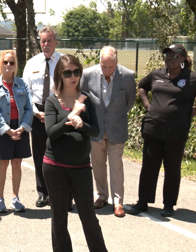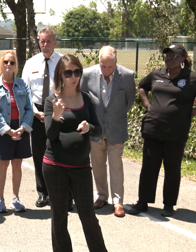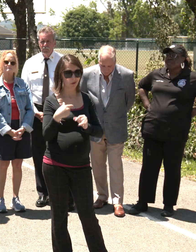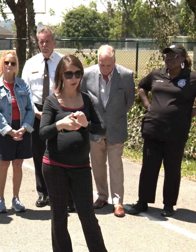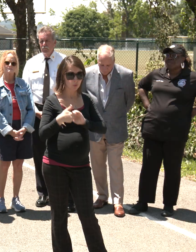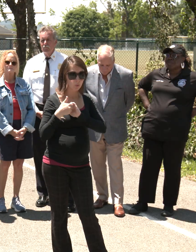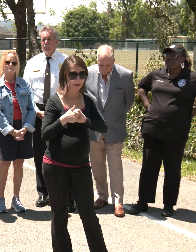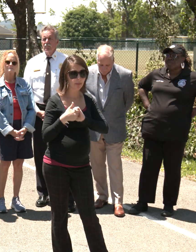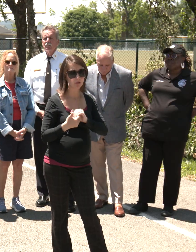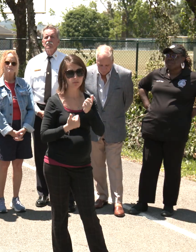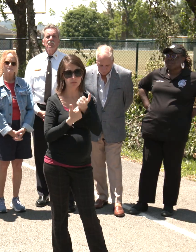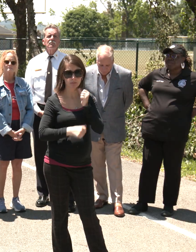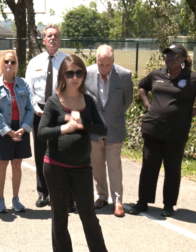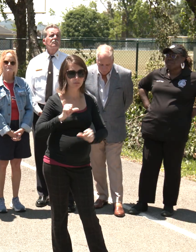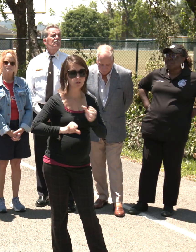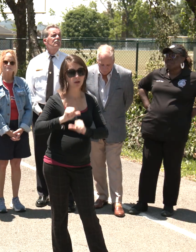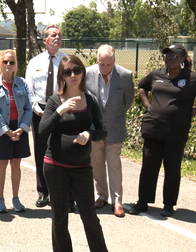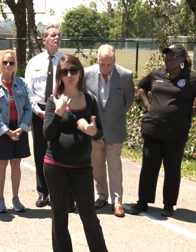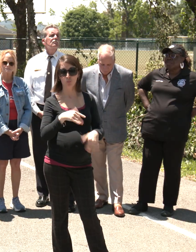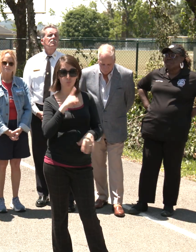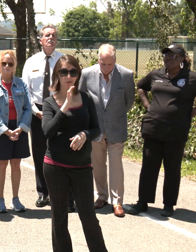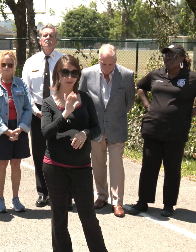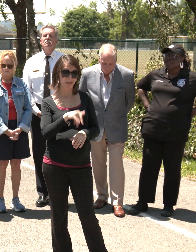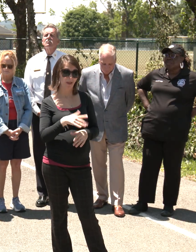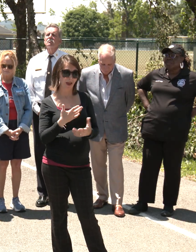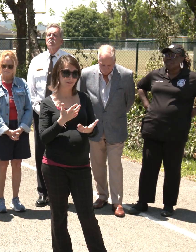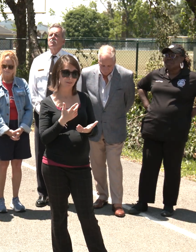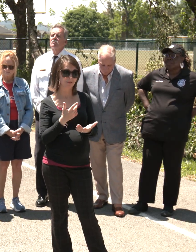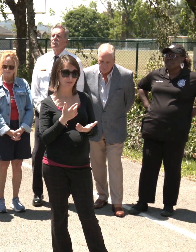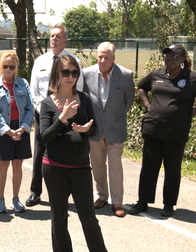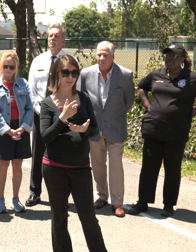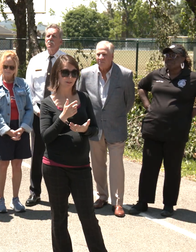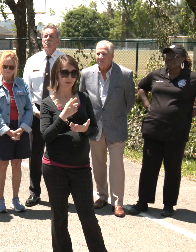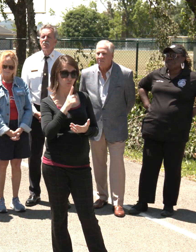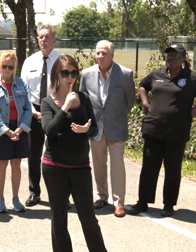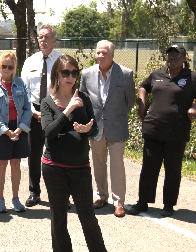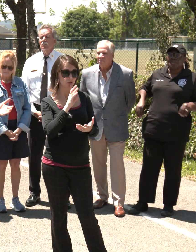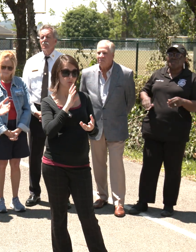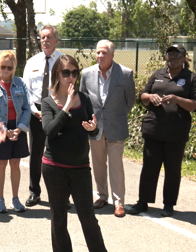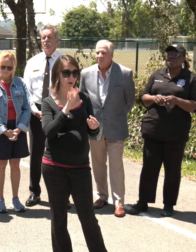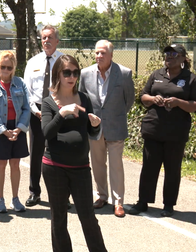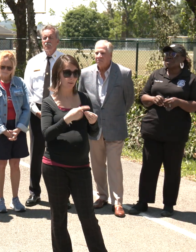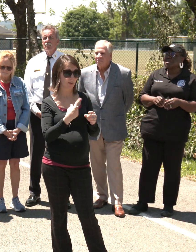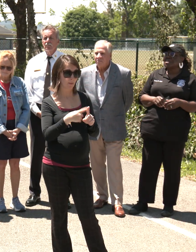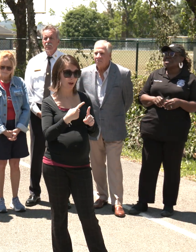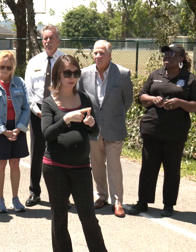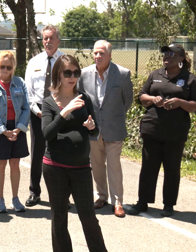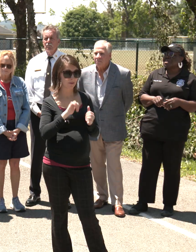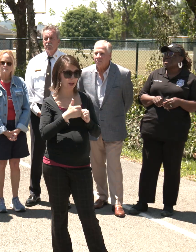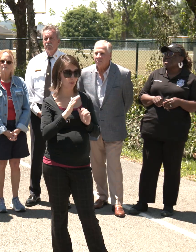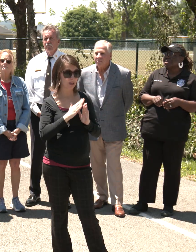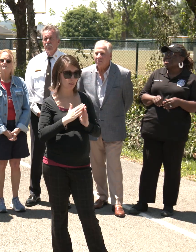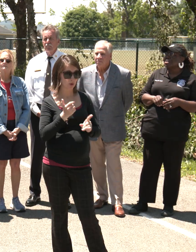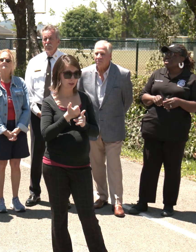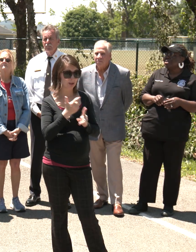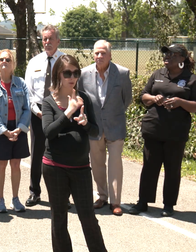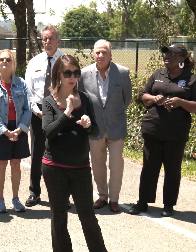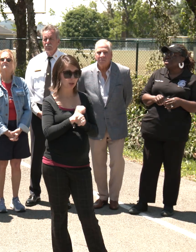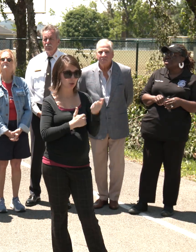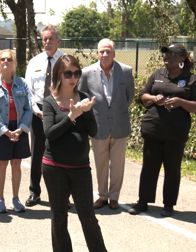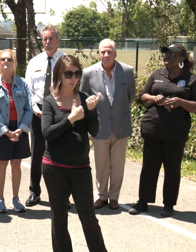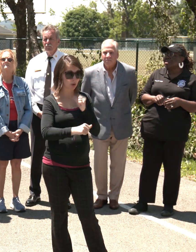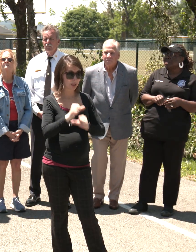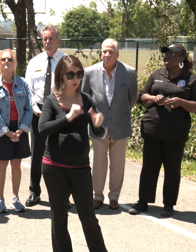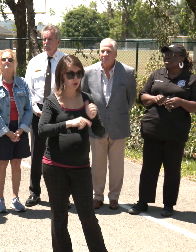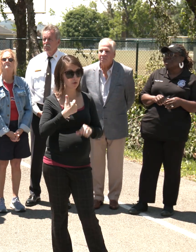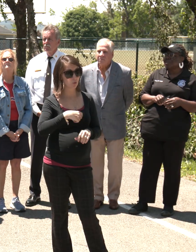this is truly a testament to the neighborhoods impacted, that we haven't seen that spike. We've been seeing a lot of folks